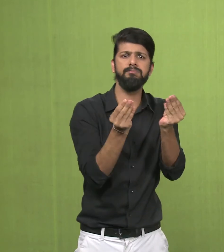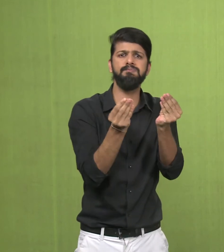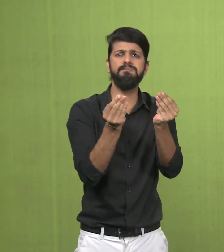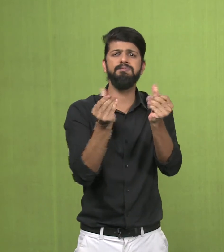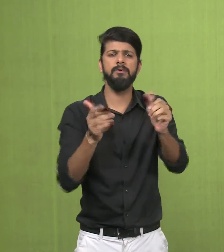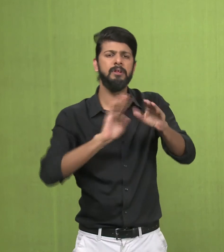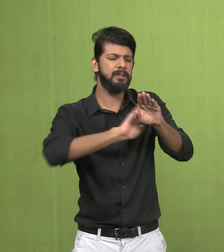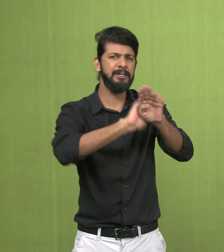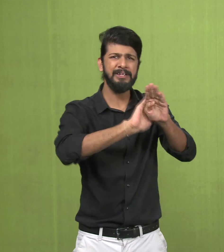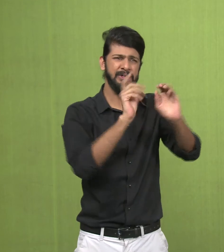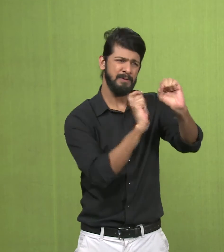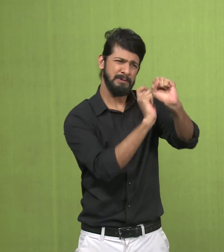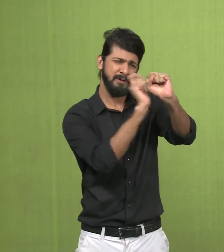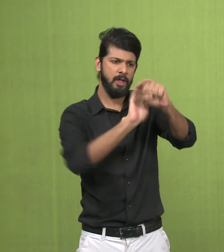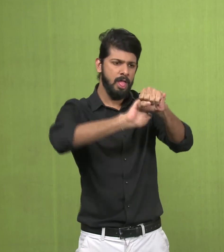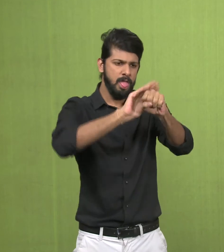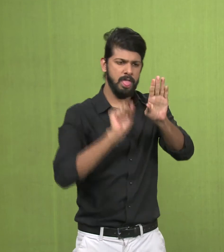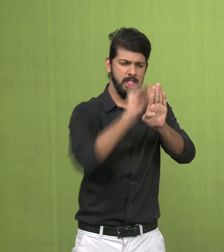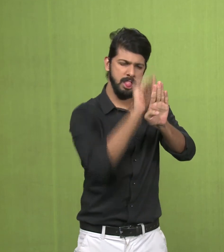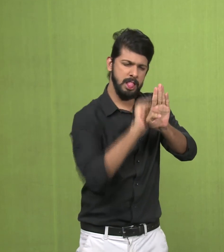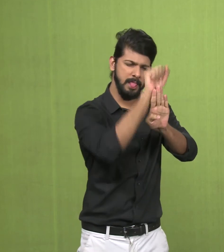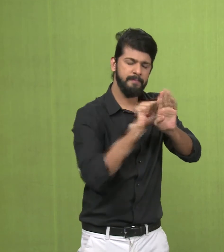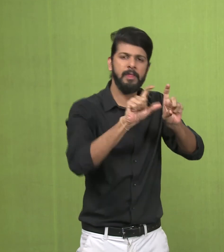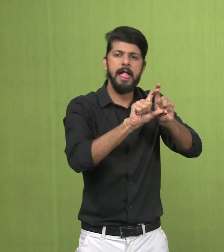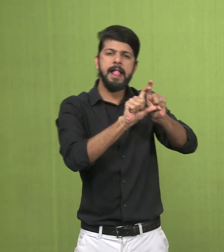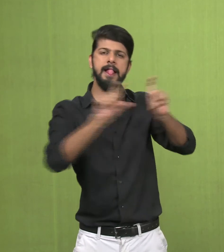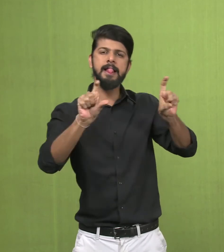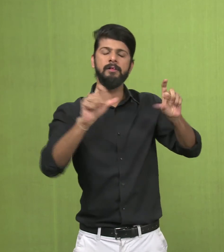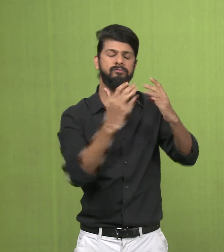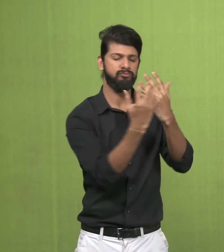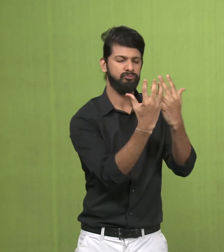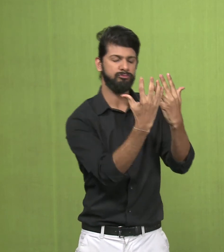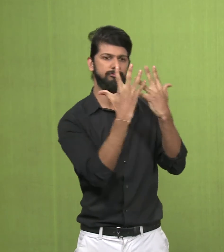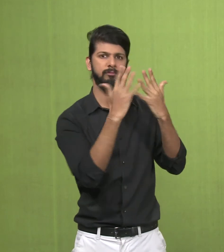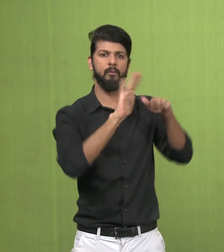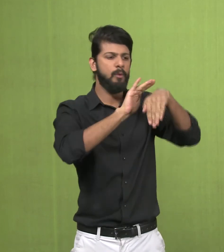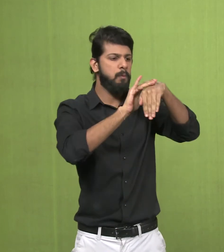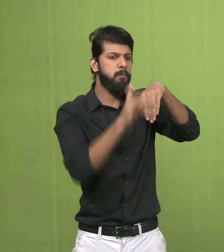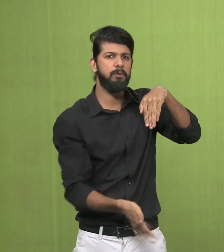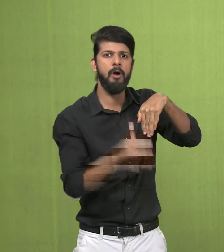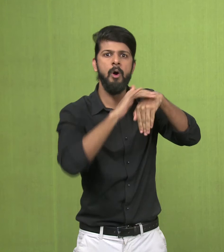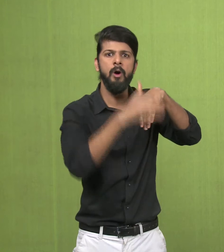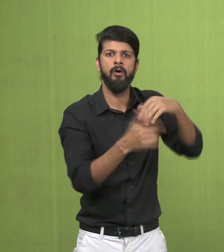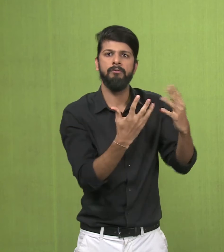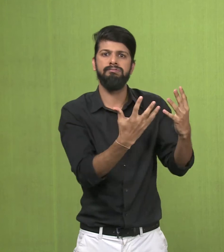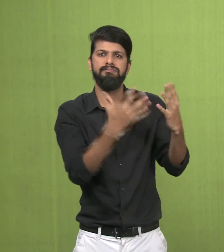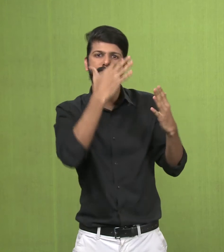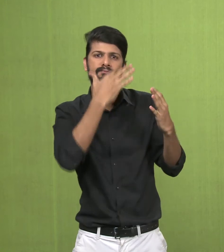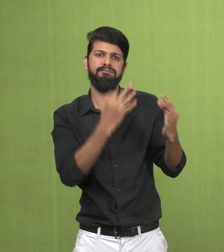Once the figure was ready, they would ensure that they would polish and make the surface glossy. That was